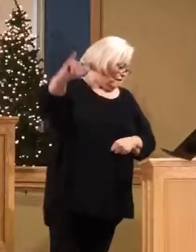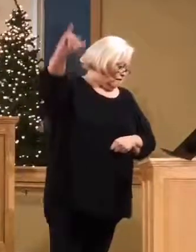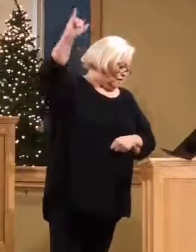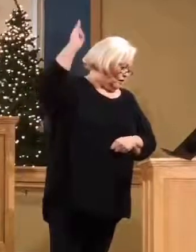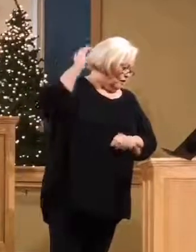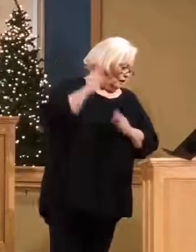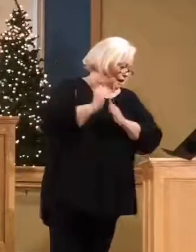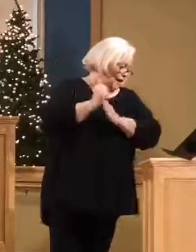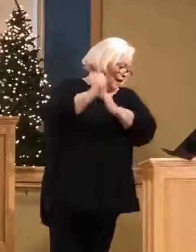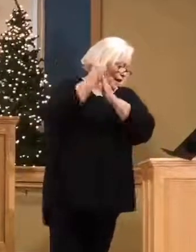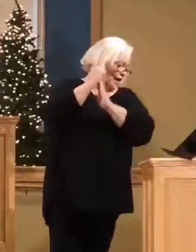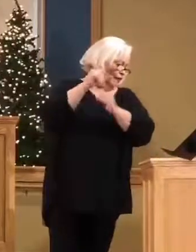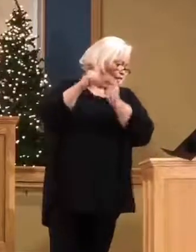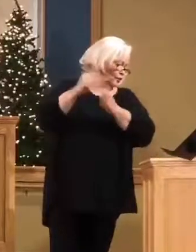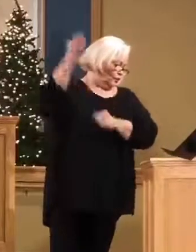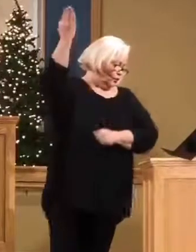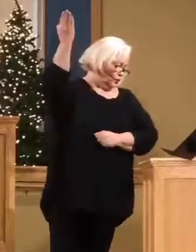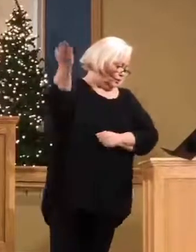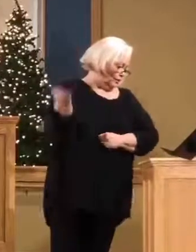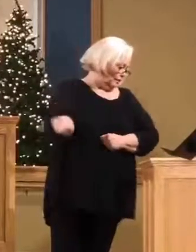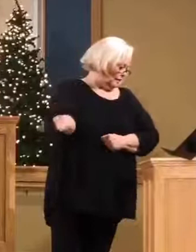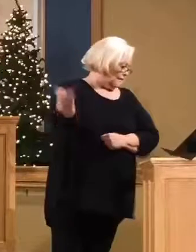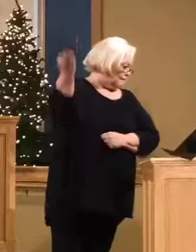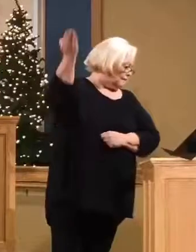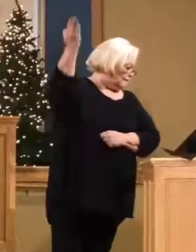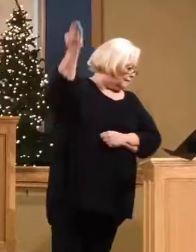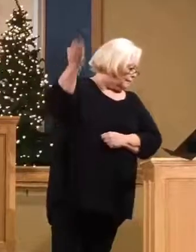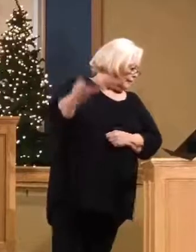evermore be led to thee.